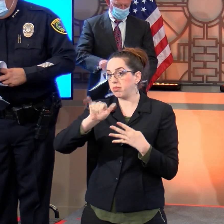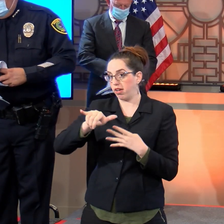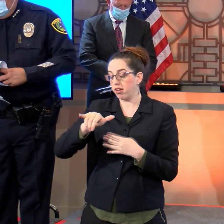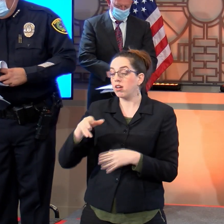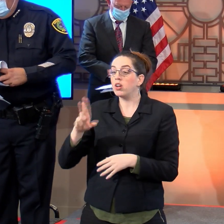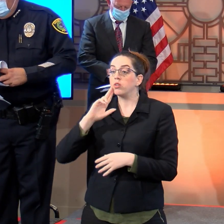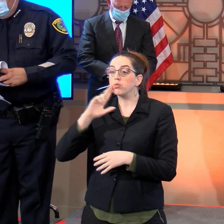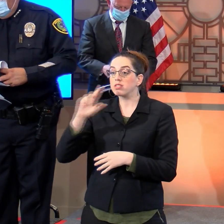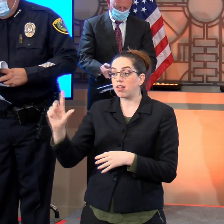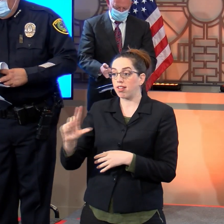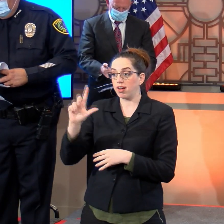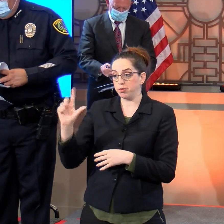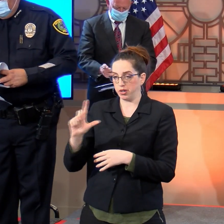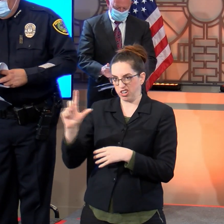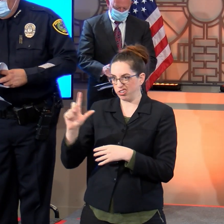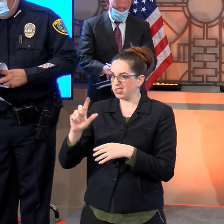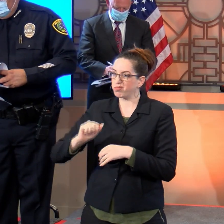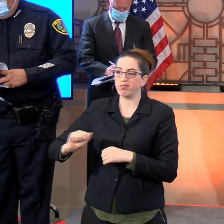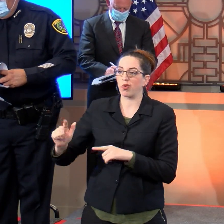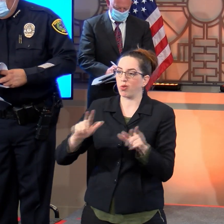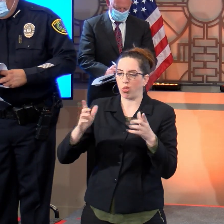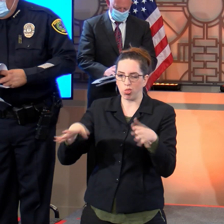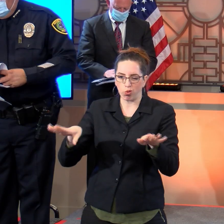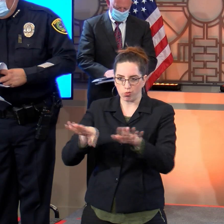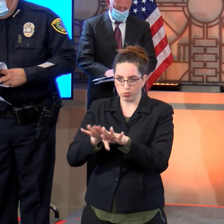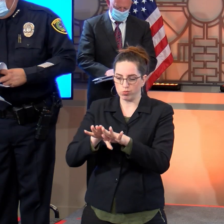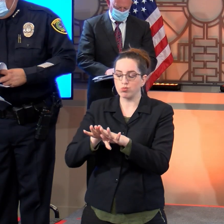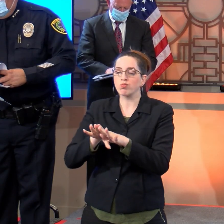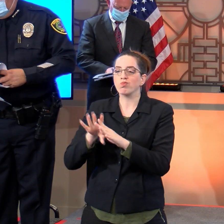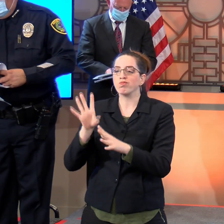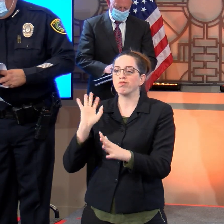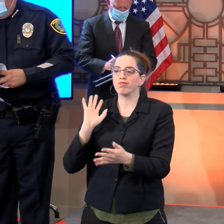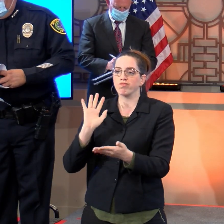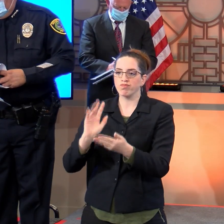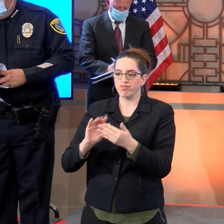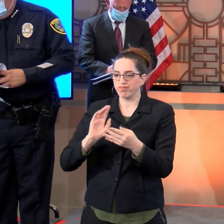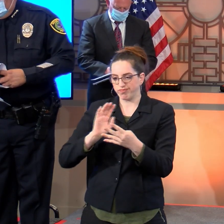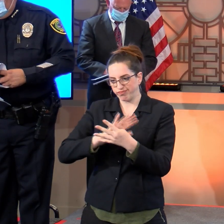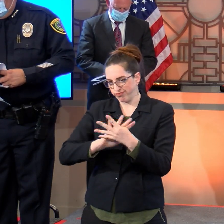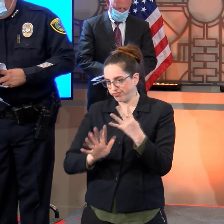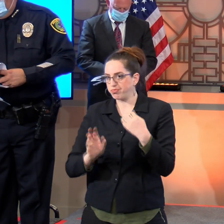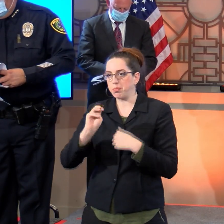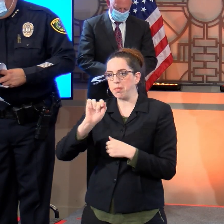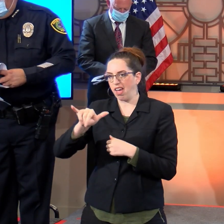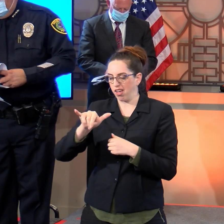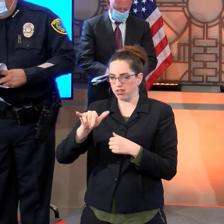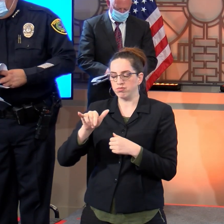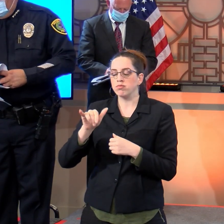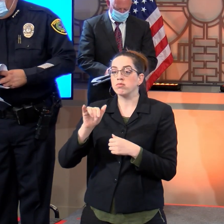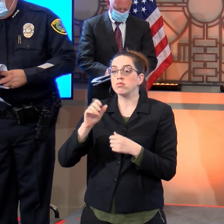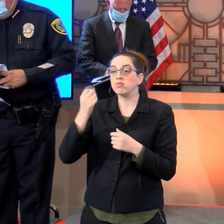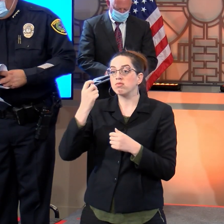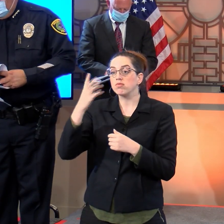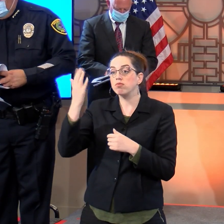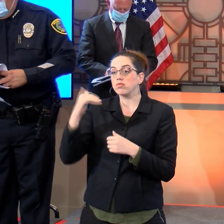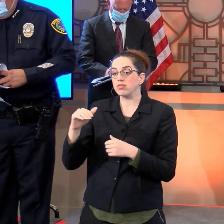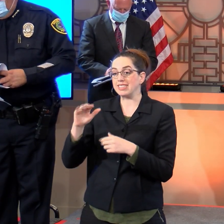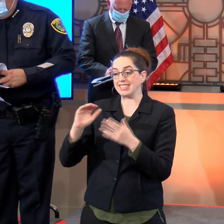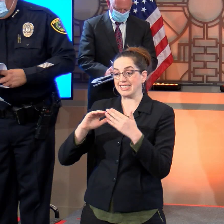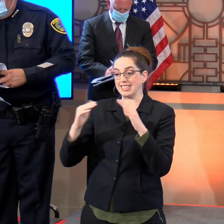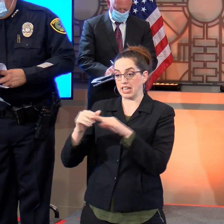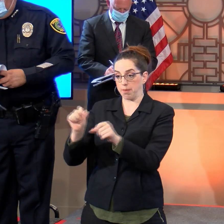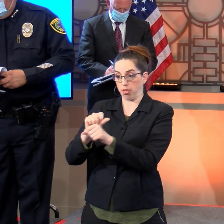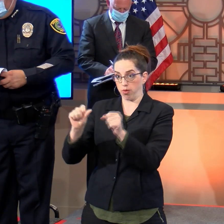Library System will continue to be closed through May. And the way city employees are